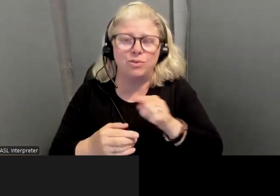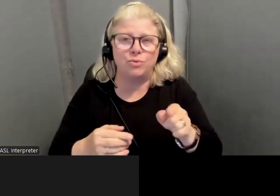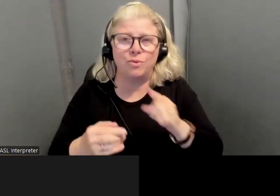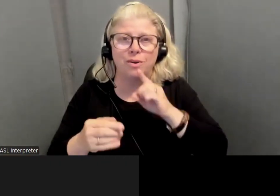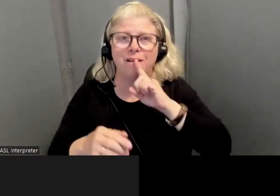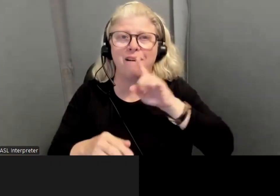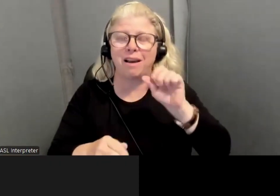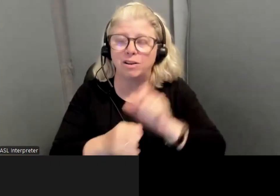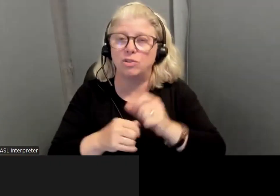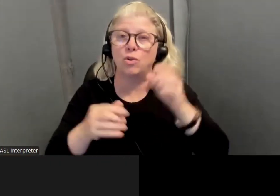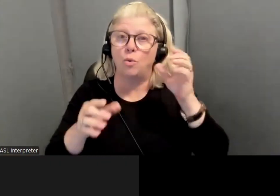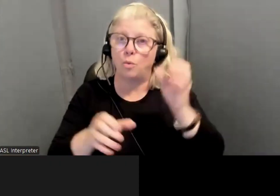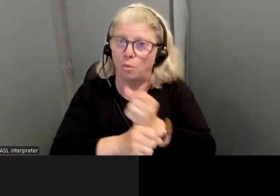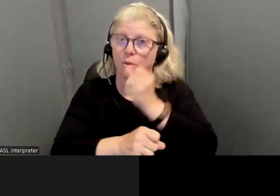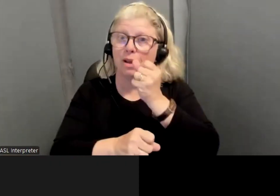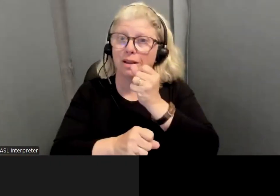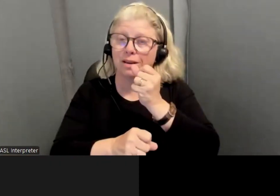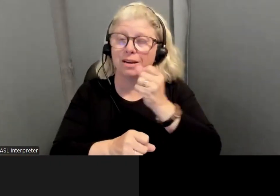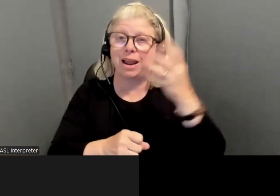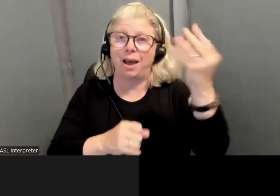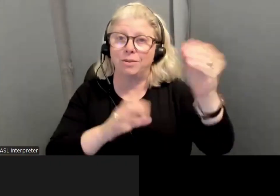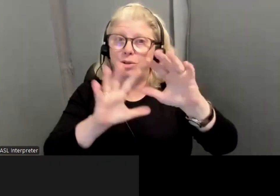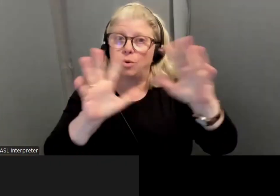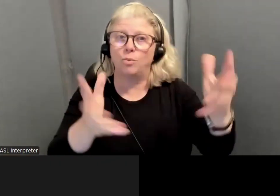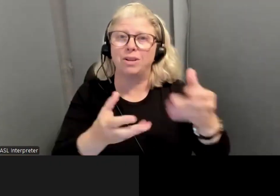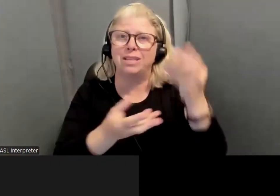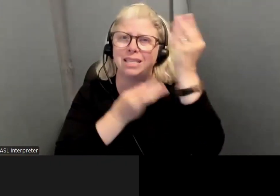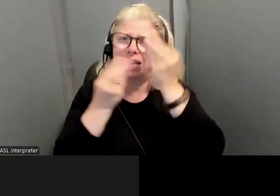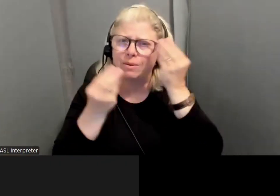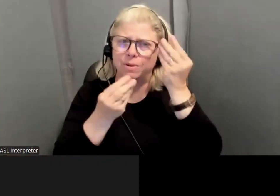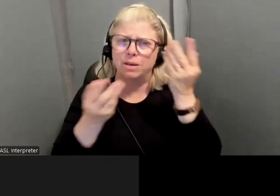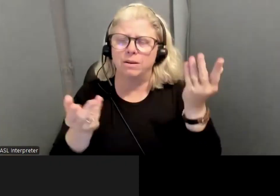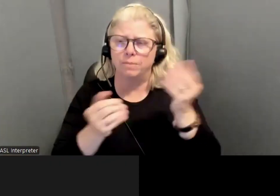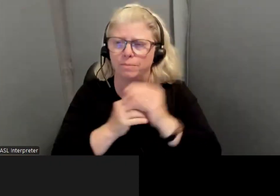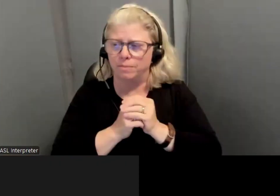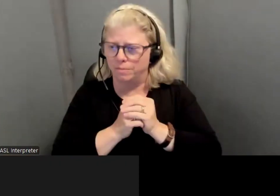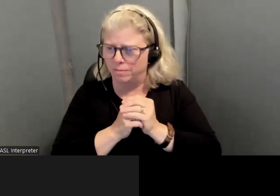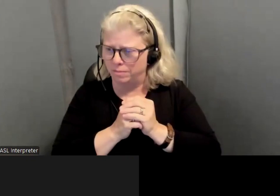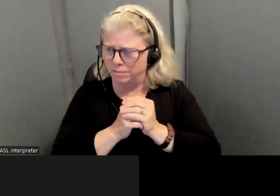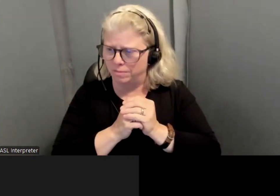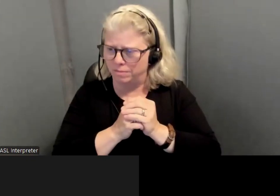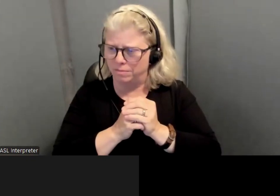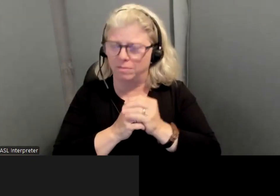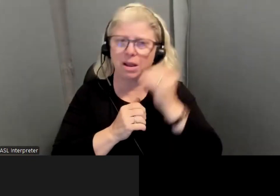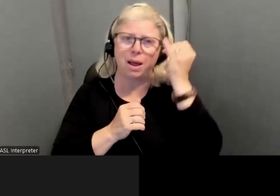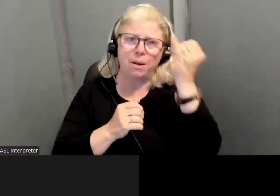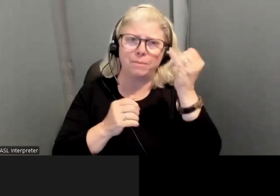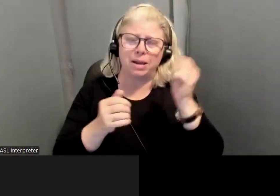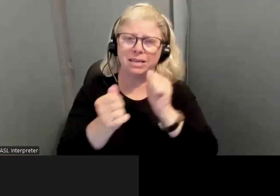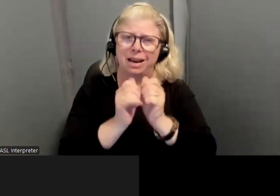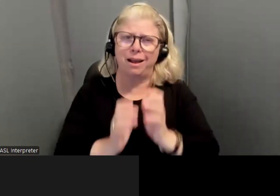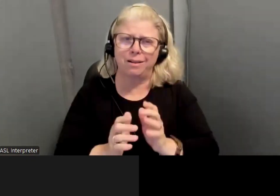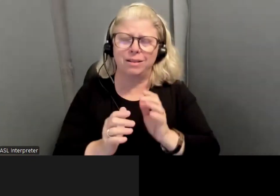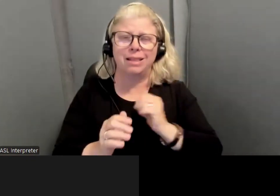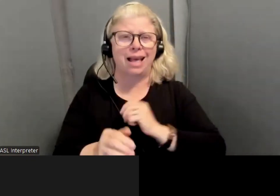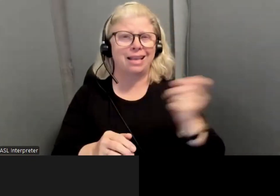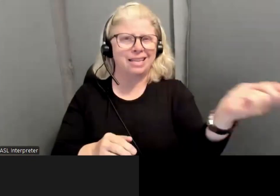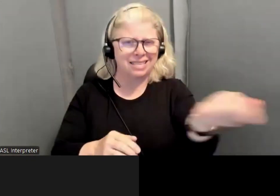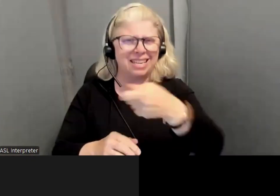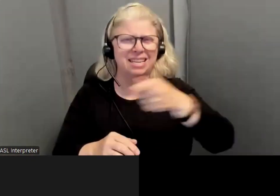actually win in the outside world or not. Think of it this way. Imagine an athlete, let's say a tennis